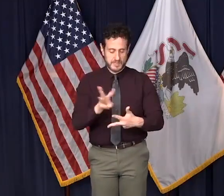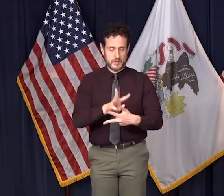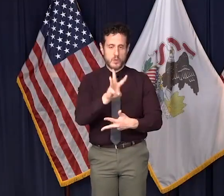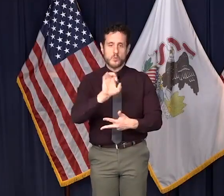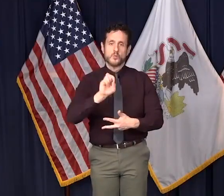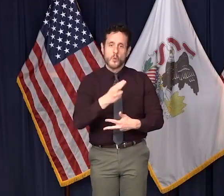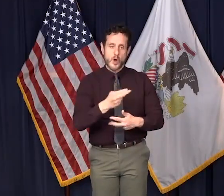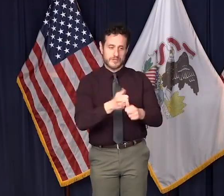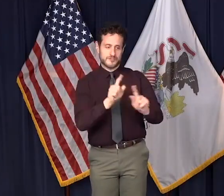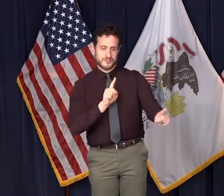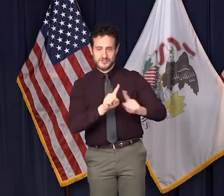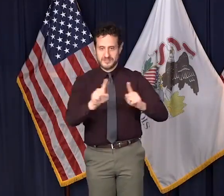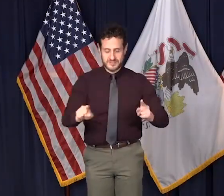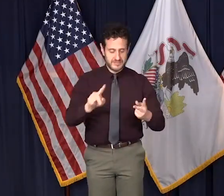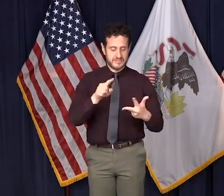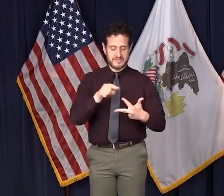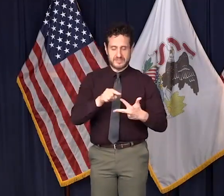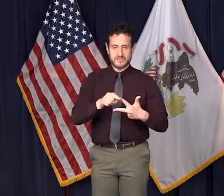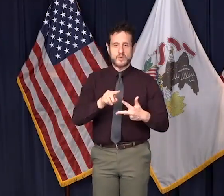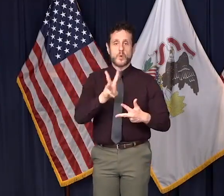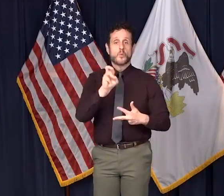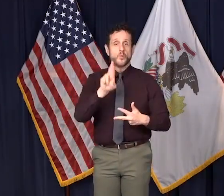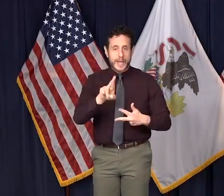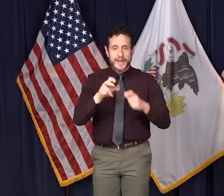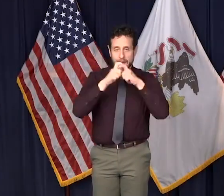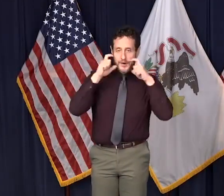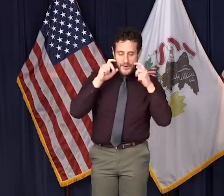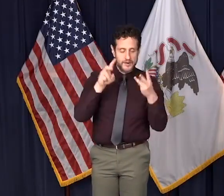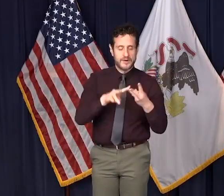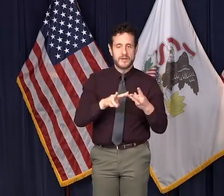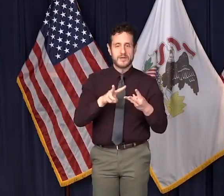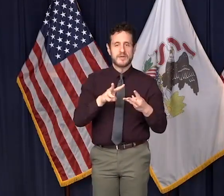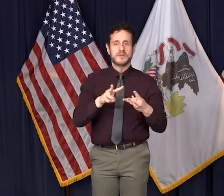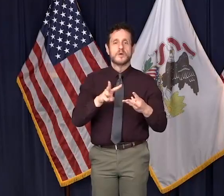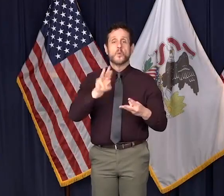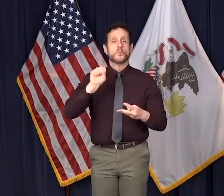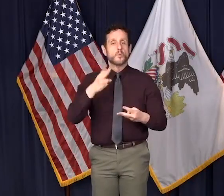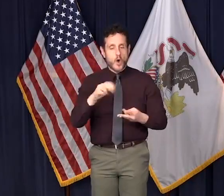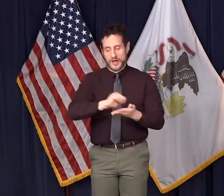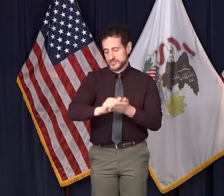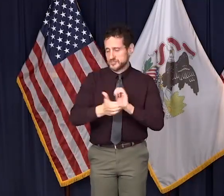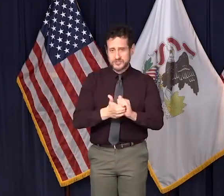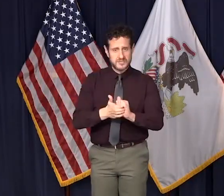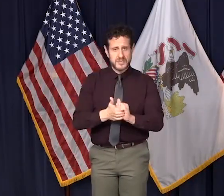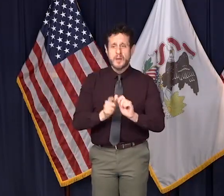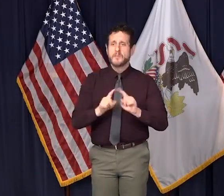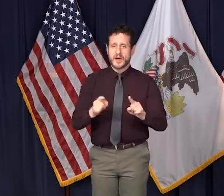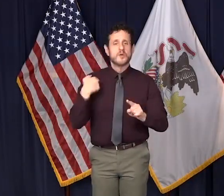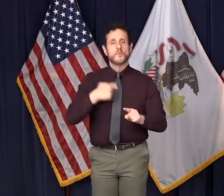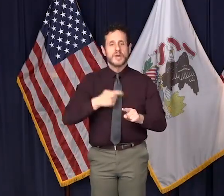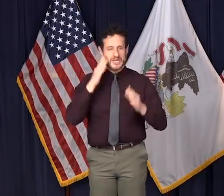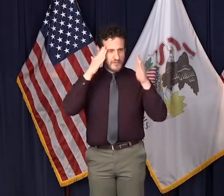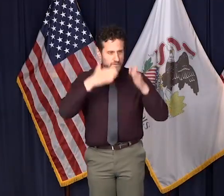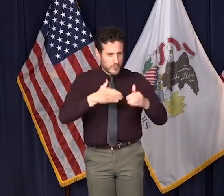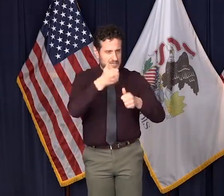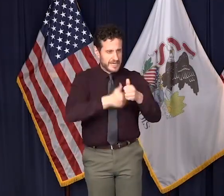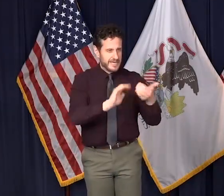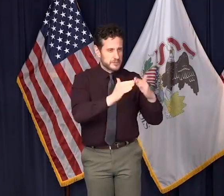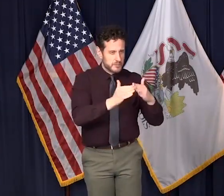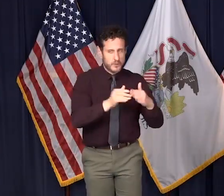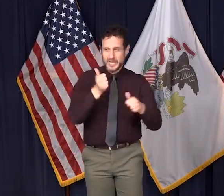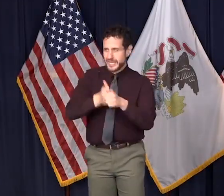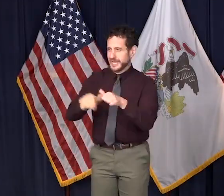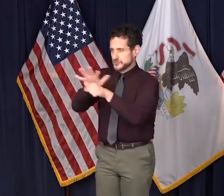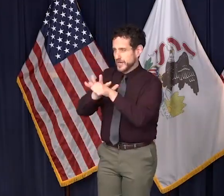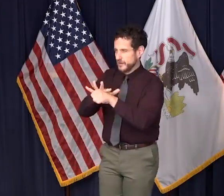hands, and wearing a face covering, the rest is not so formulaic. And so we're going to work region by region, community by community, to figure out